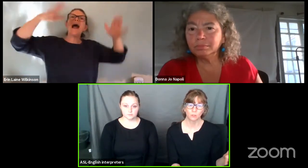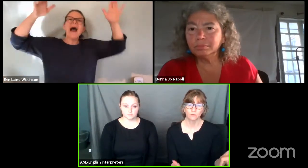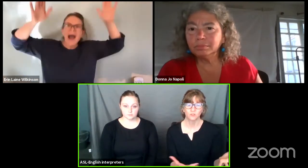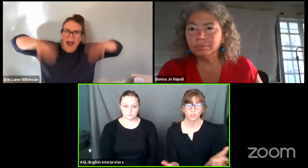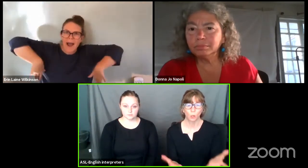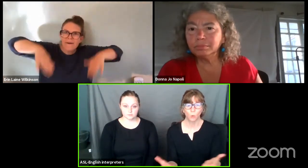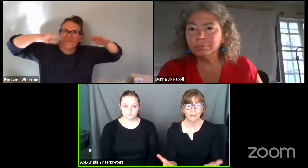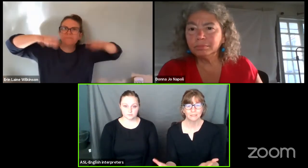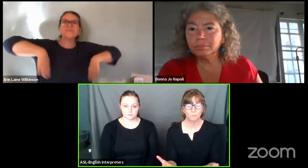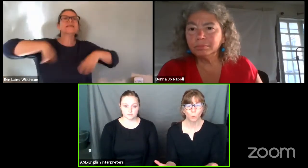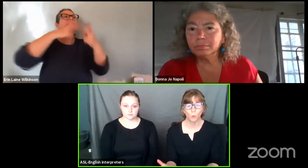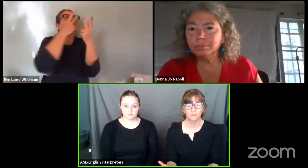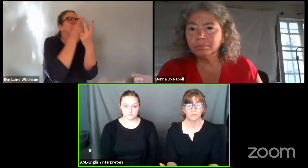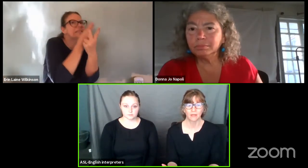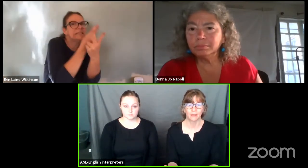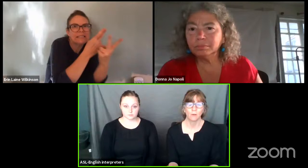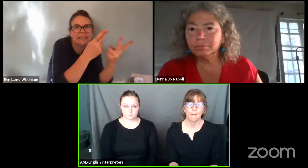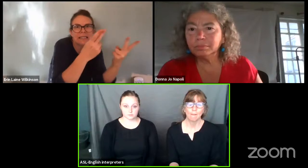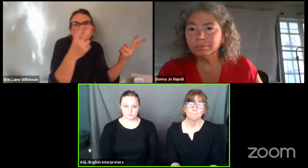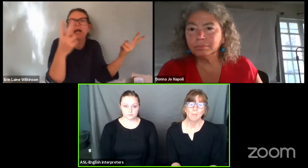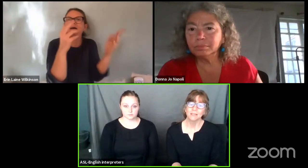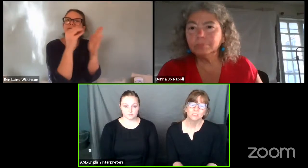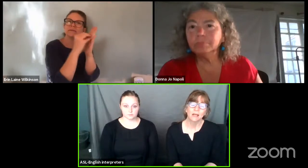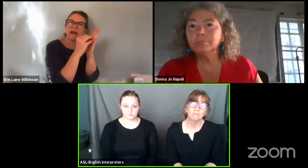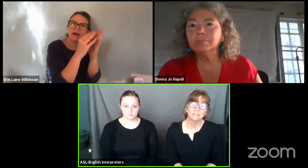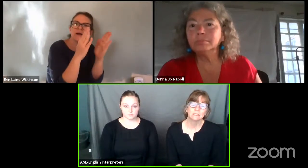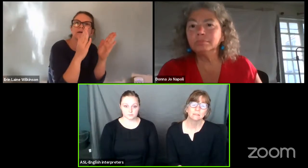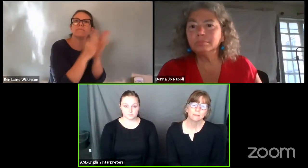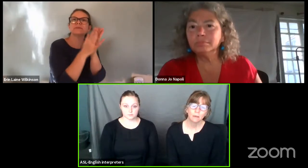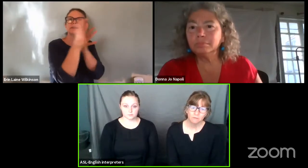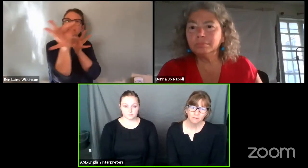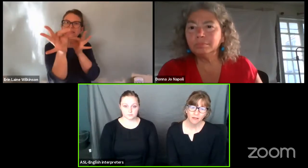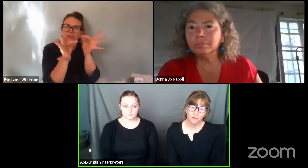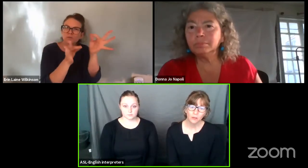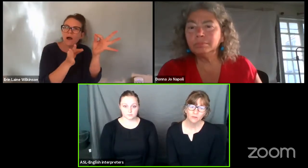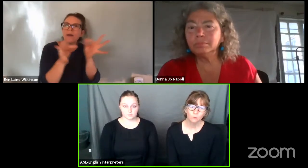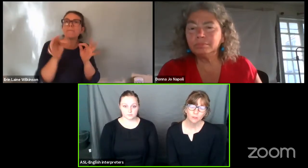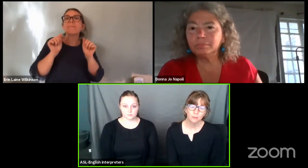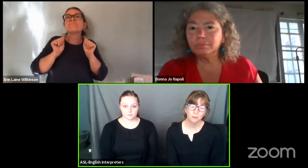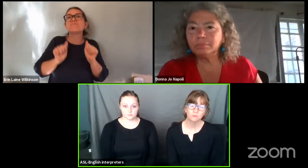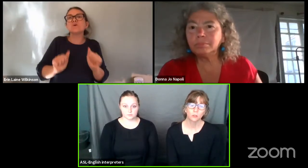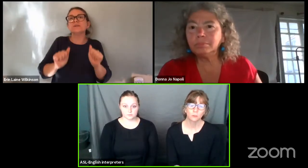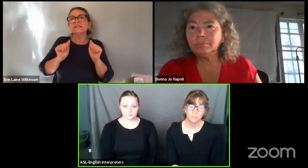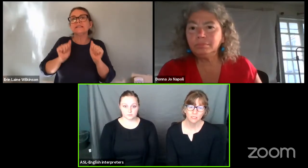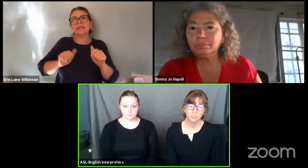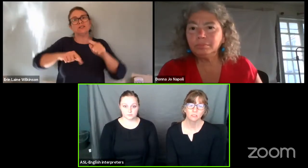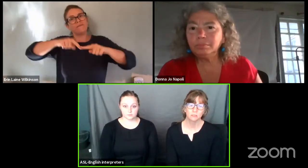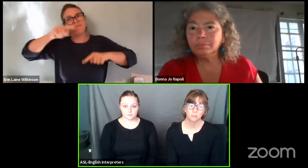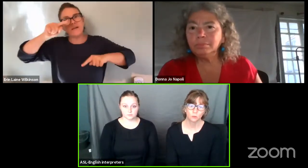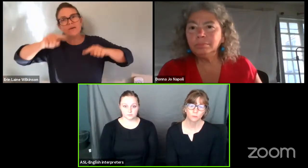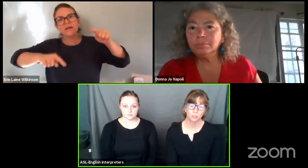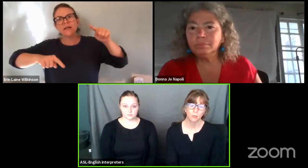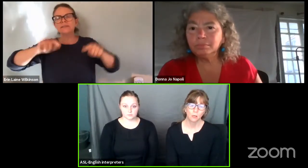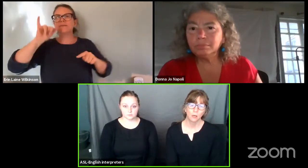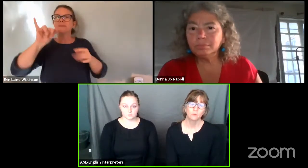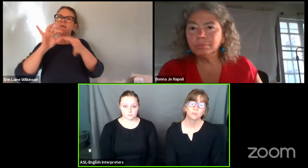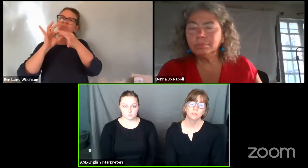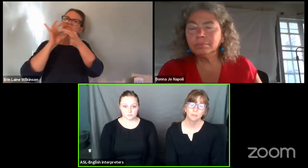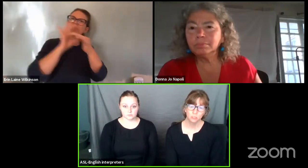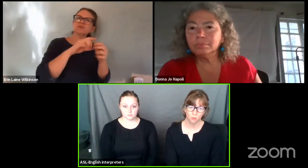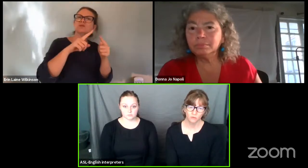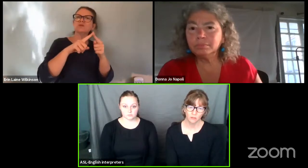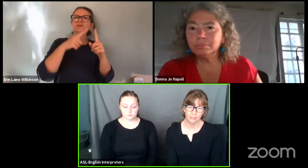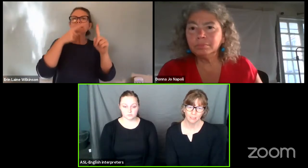to sort of show, wait, it's more than that. I just haven't seen enough of that. There hasn't been enough documentation and description of